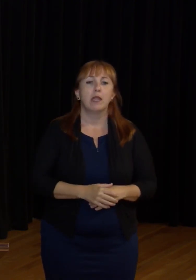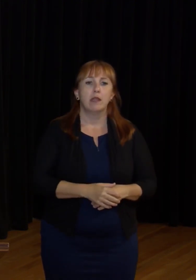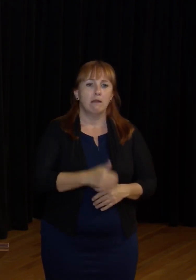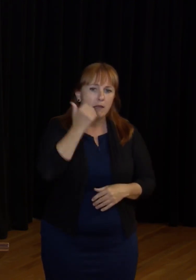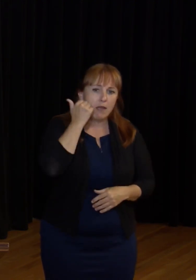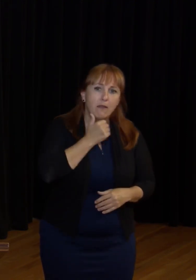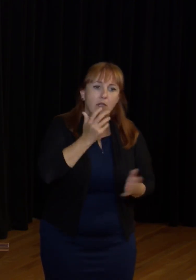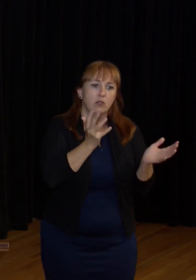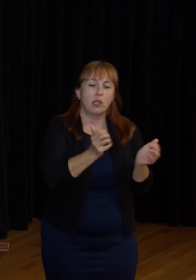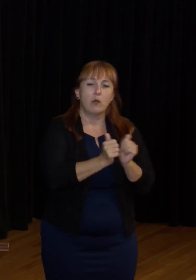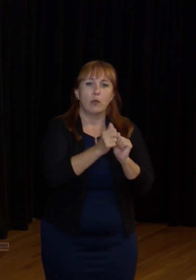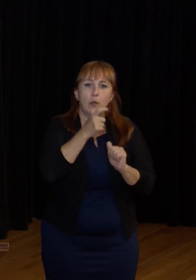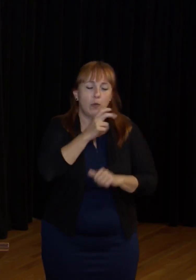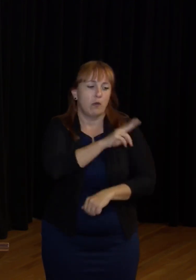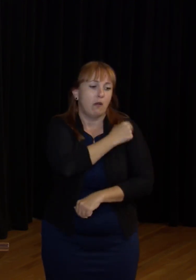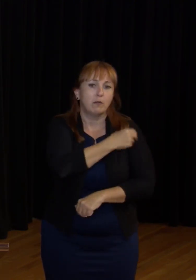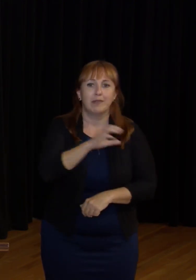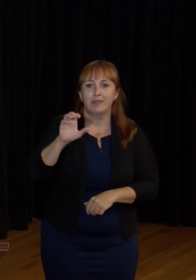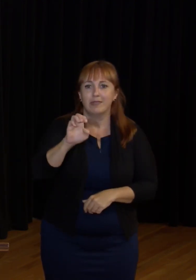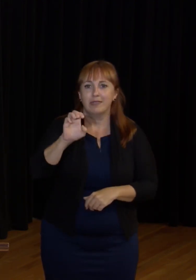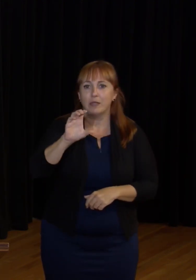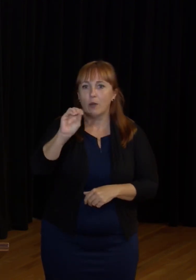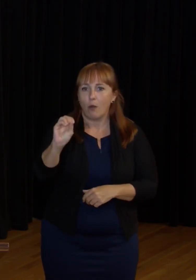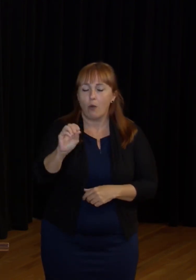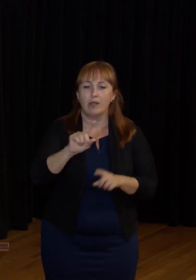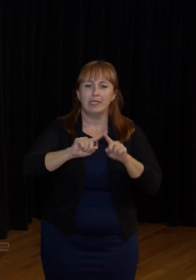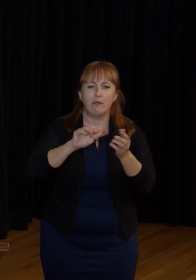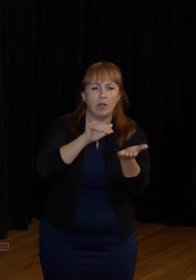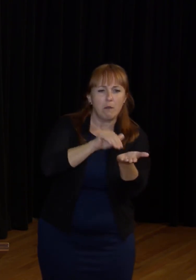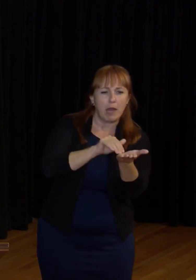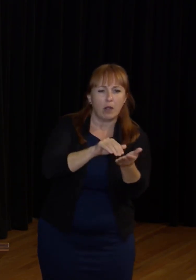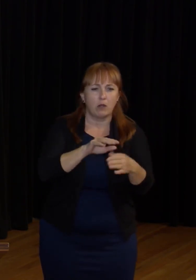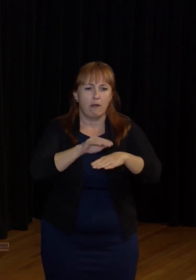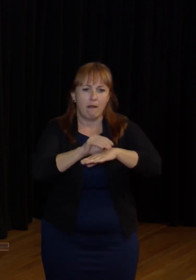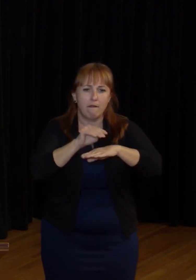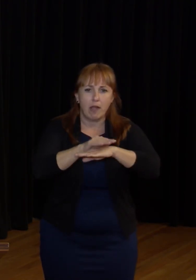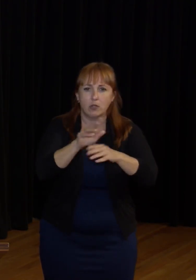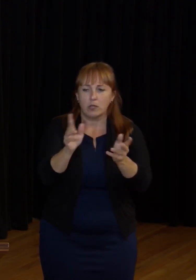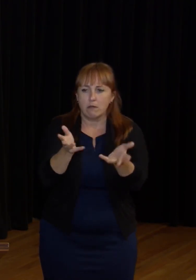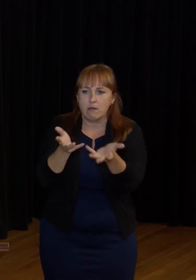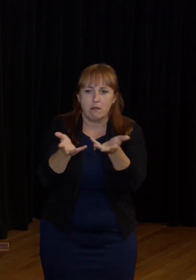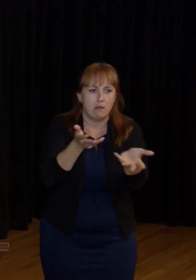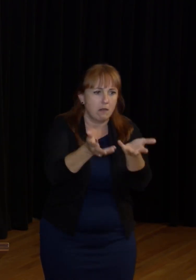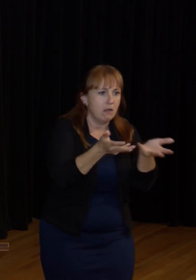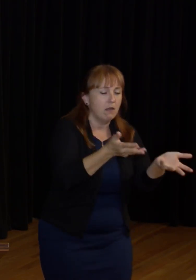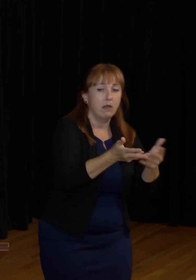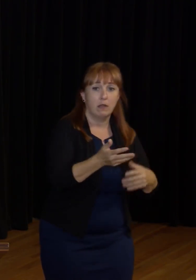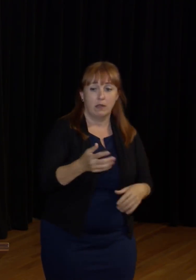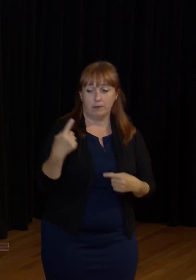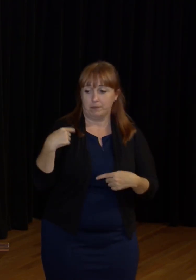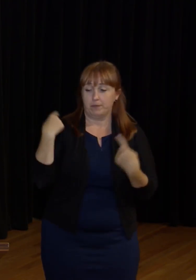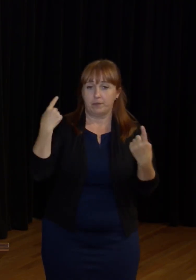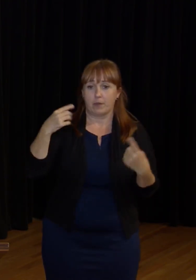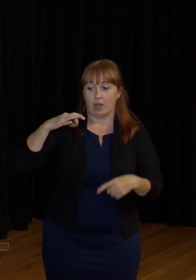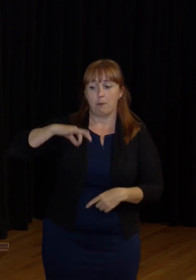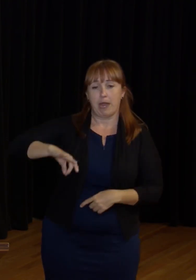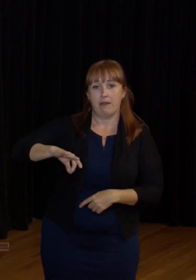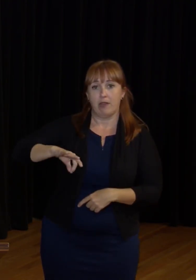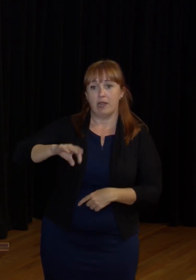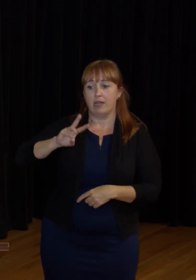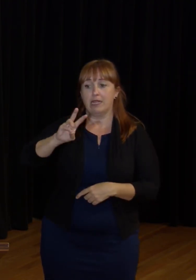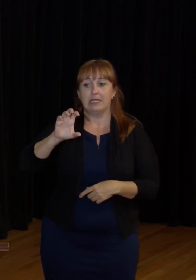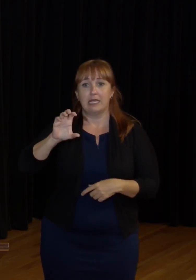We talked to not only the CEOs, we have medical advisory teams and whatever, and we're looking at it really carefully. Right now we've had the benefit of nearly 600